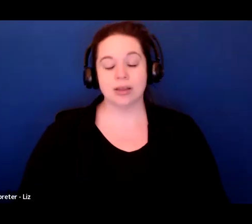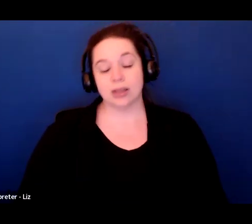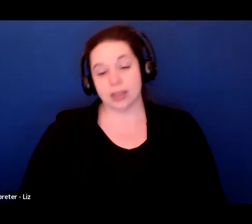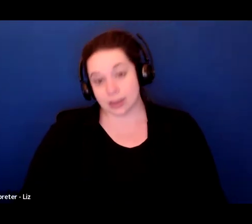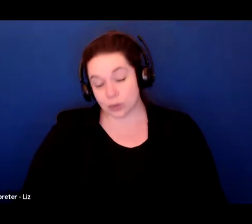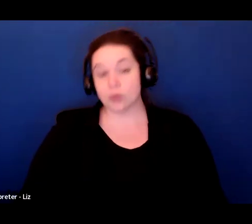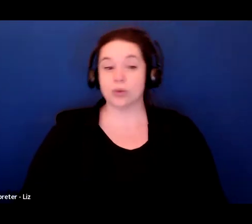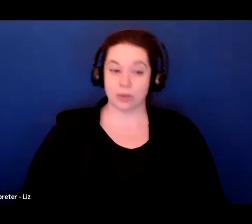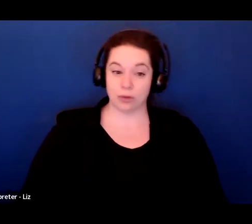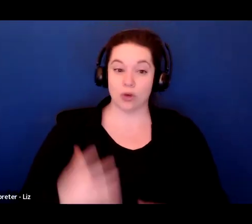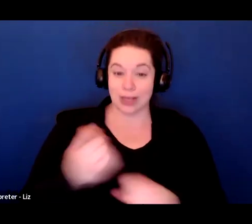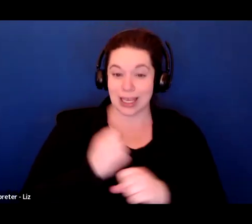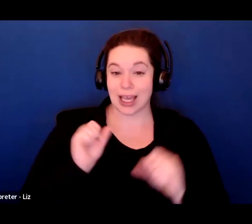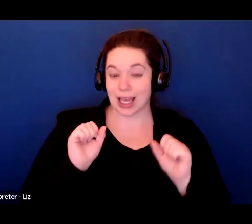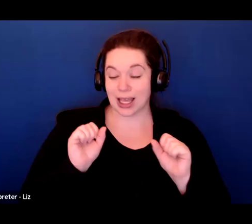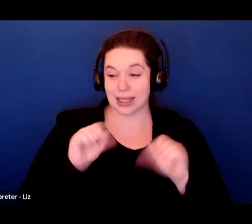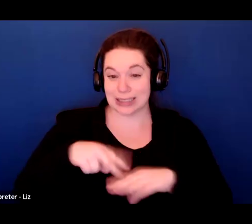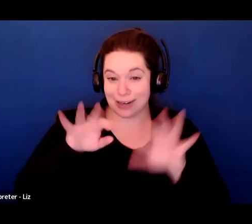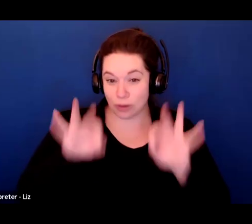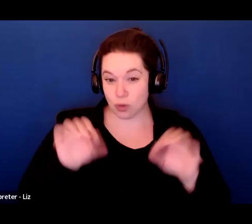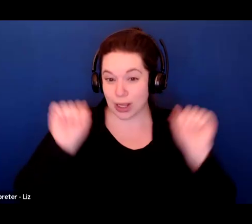can exercise you while you're standing, that's great.